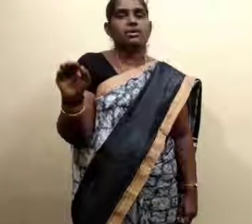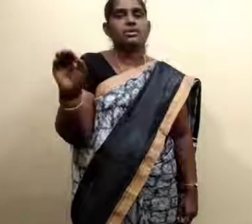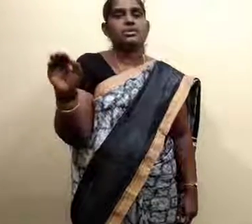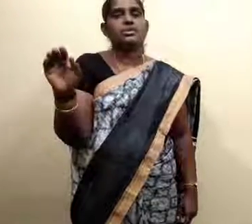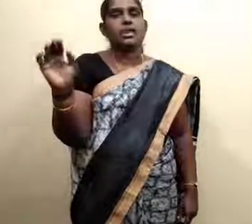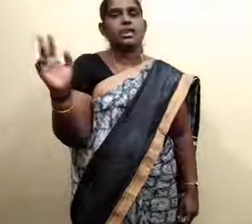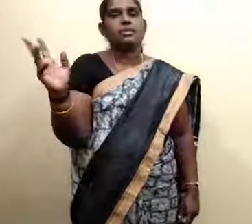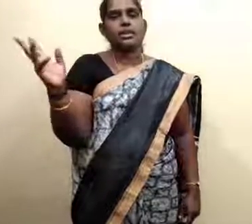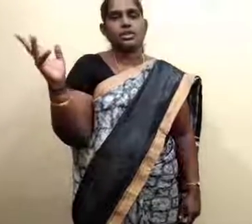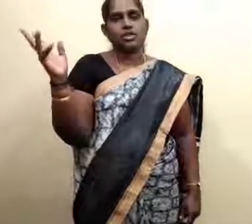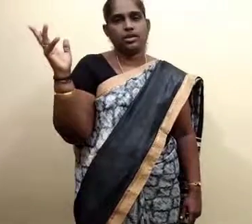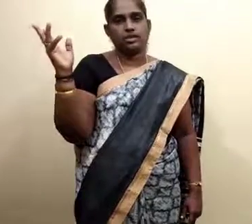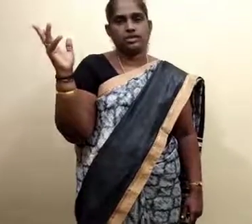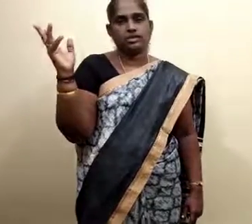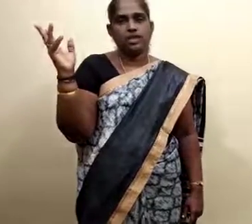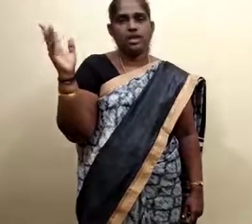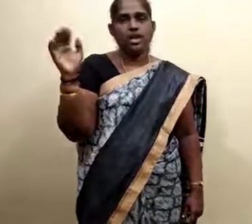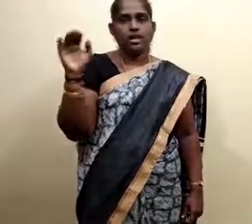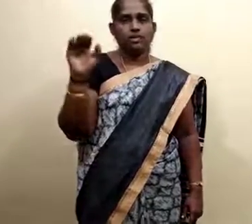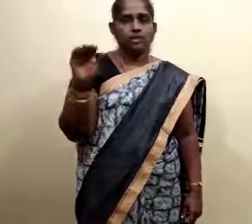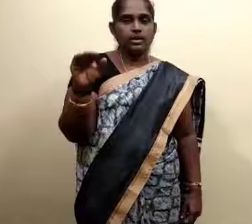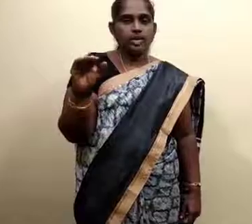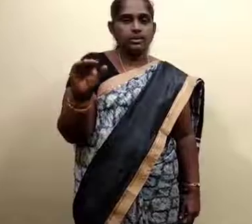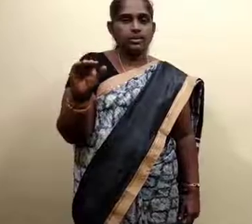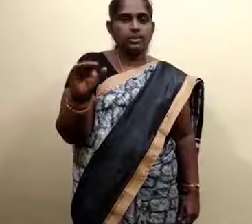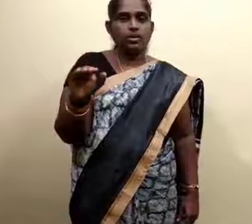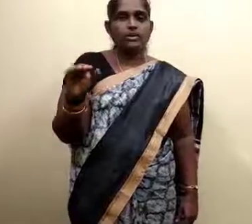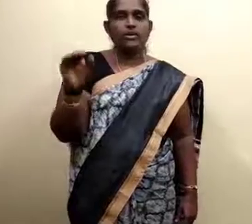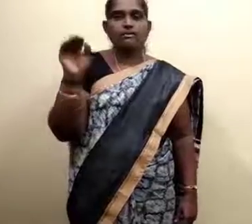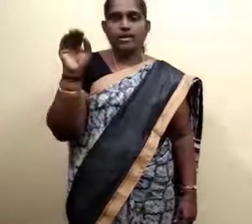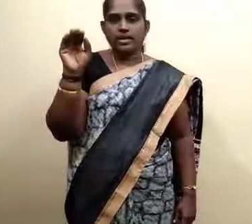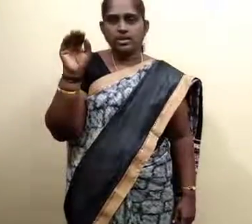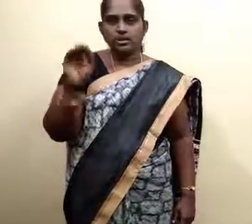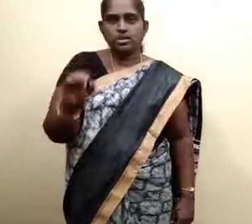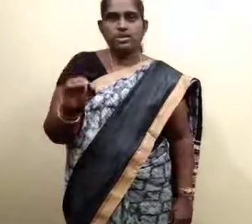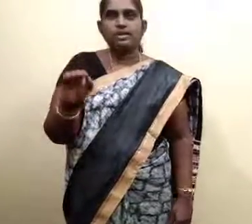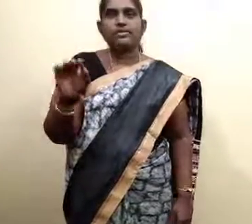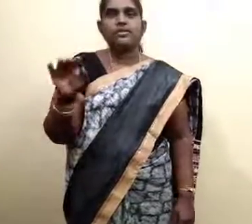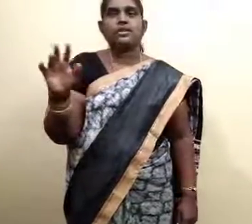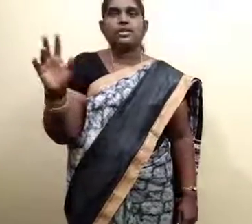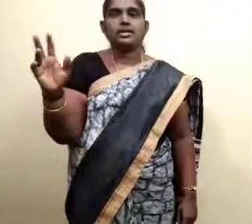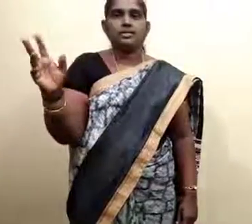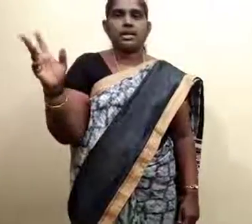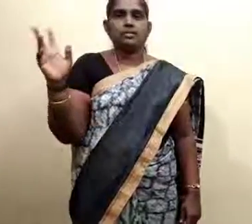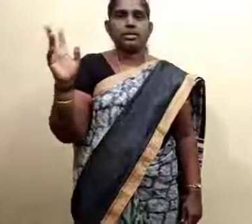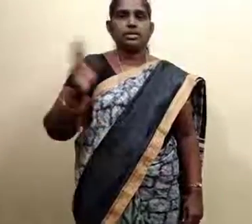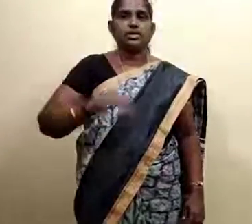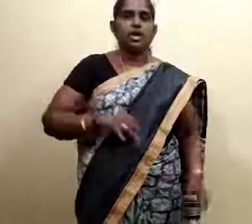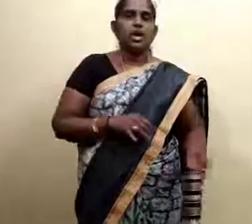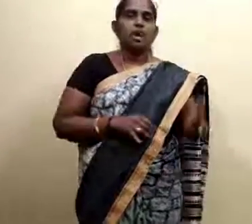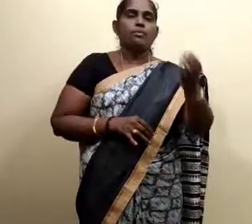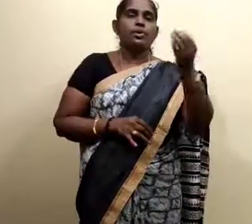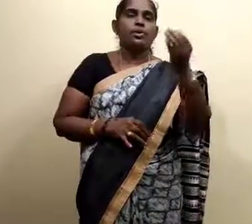for textile production. Okay, whole climate was very suitable for the textile production.